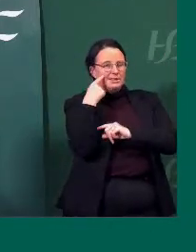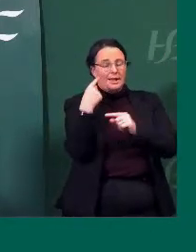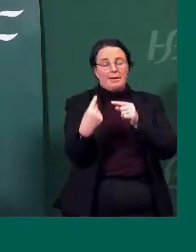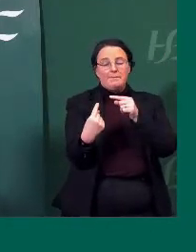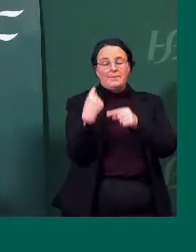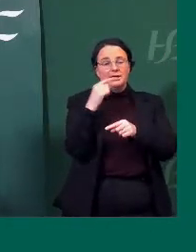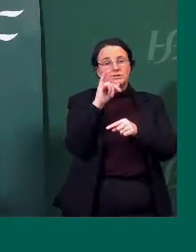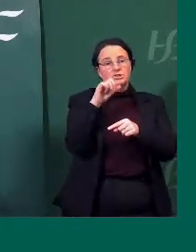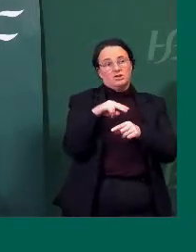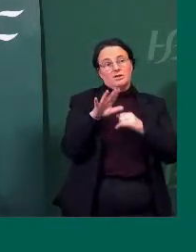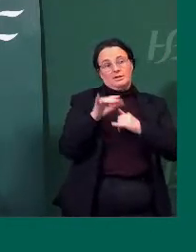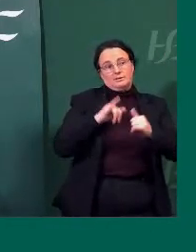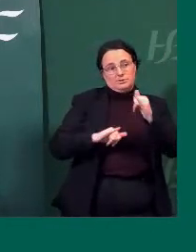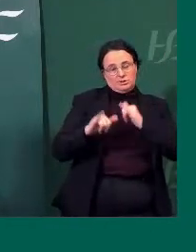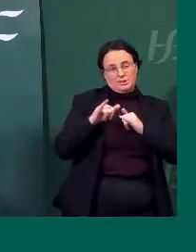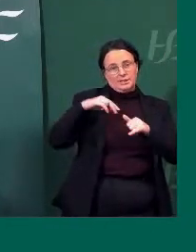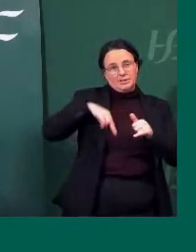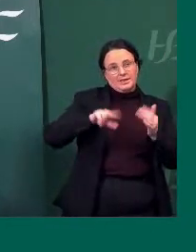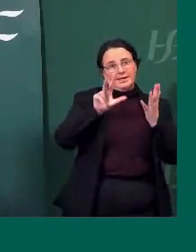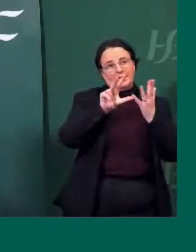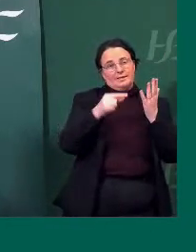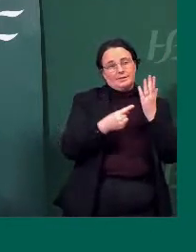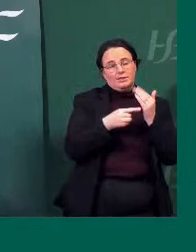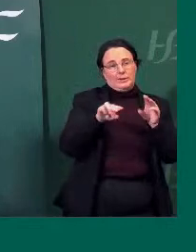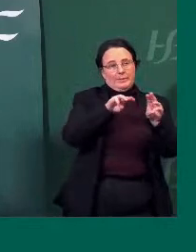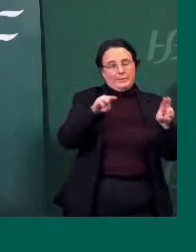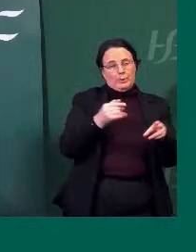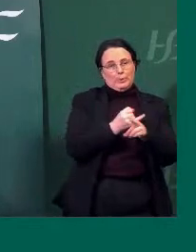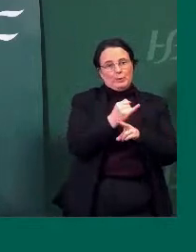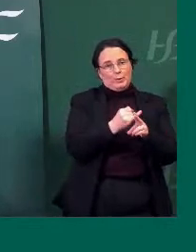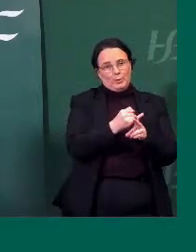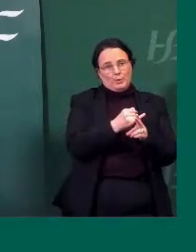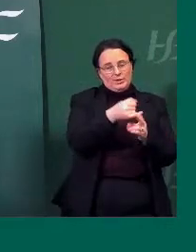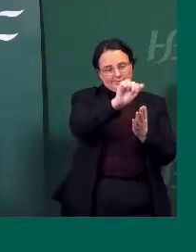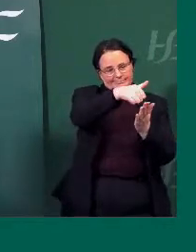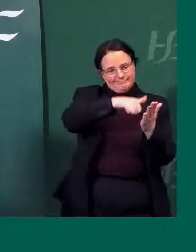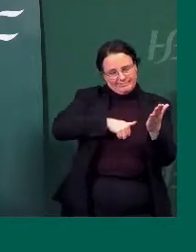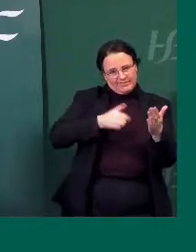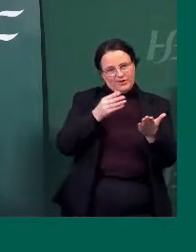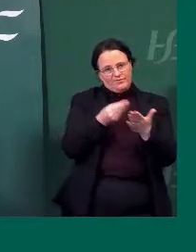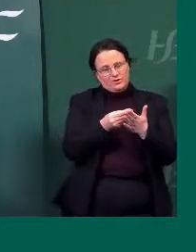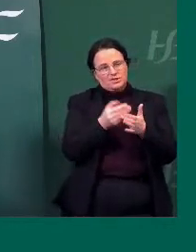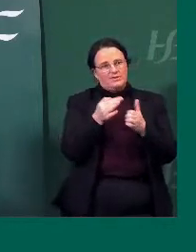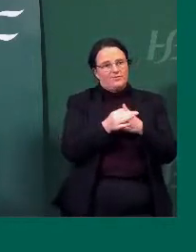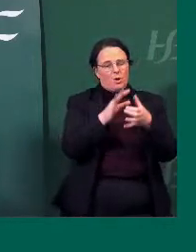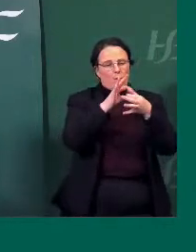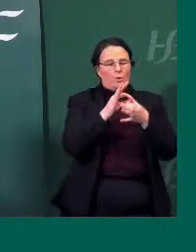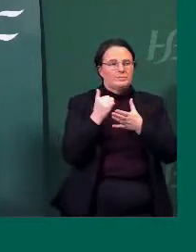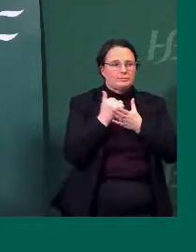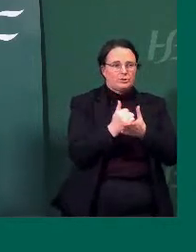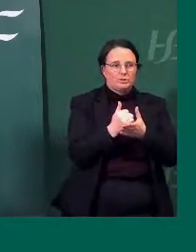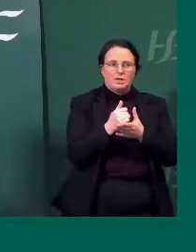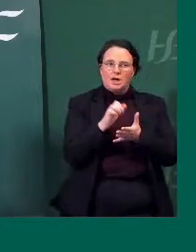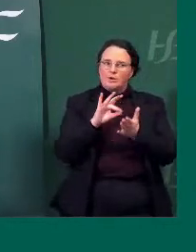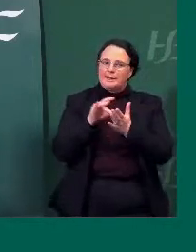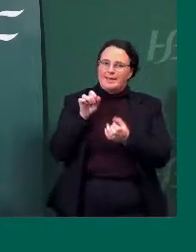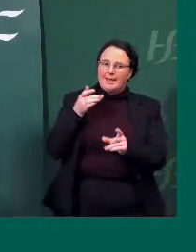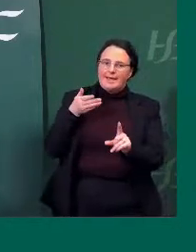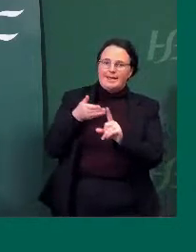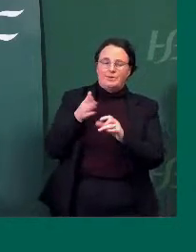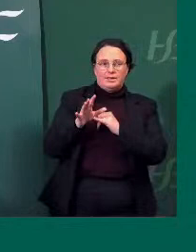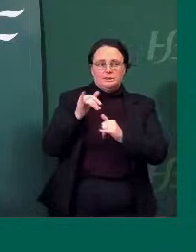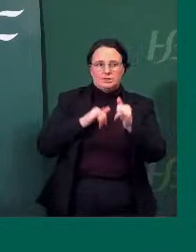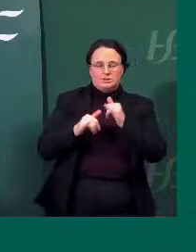of last year, we had nearly 8,000 people awaiting funding for home support. So our key issue last year for most of the year was